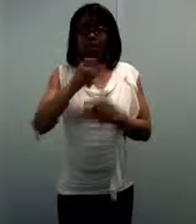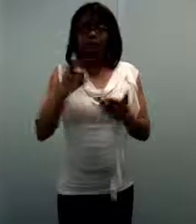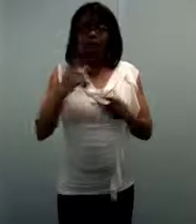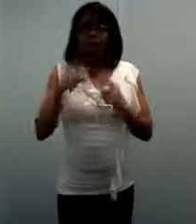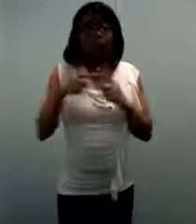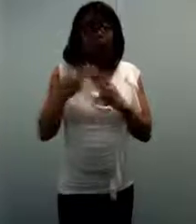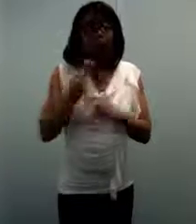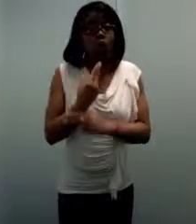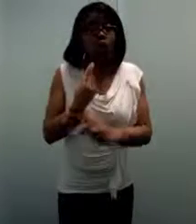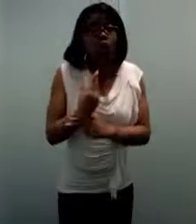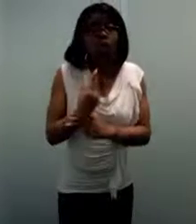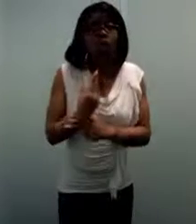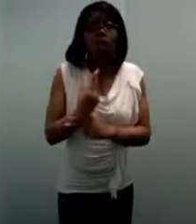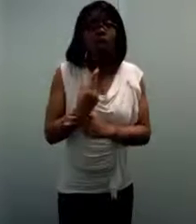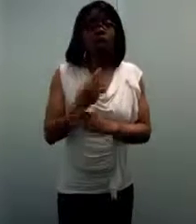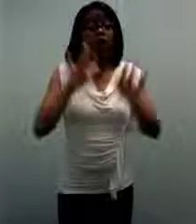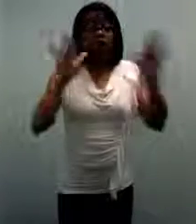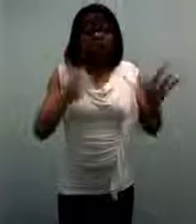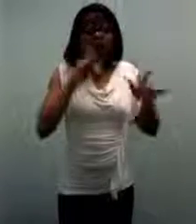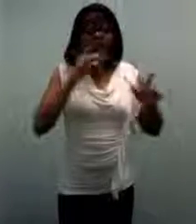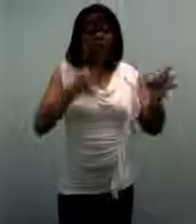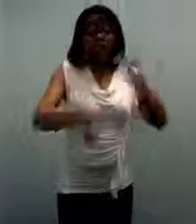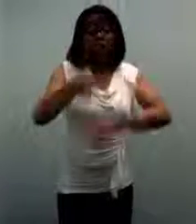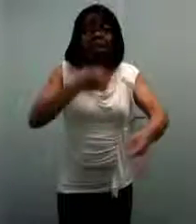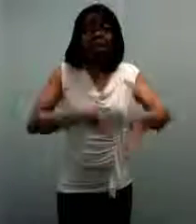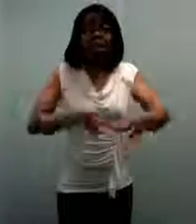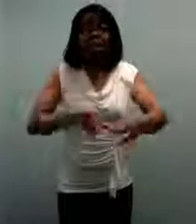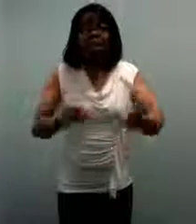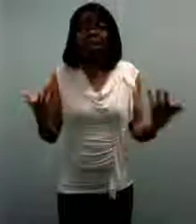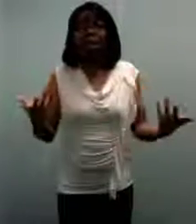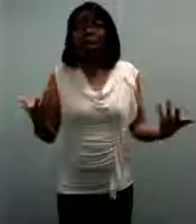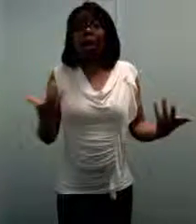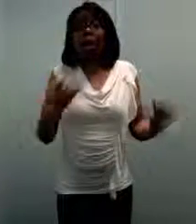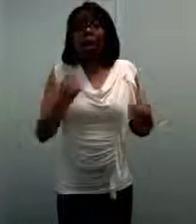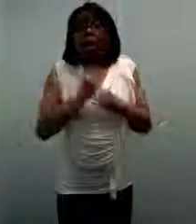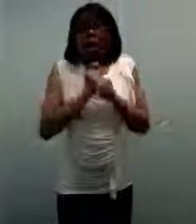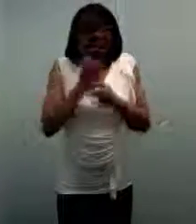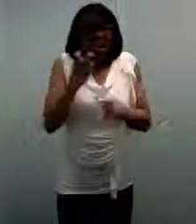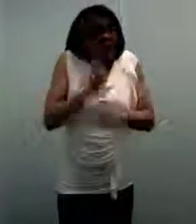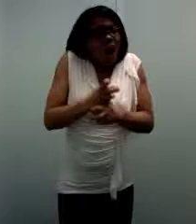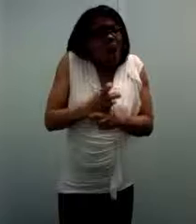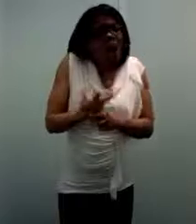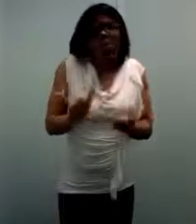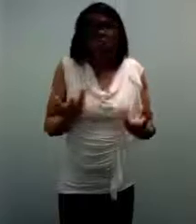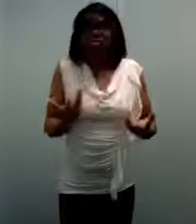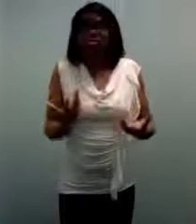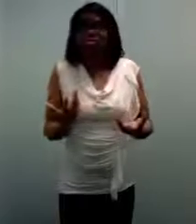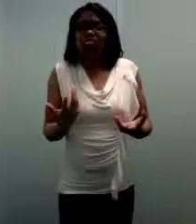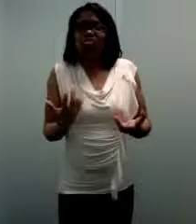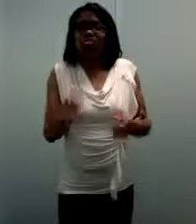you can just substitute. You can make it a quartic equation, make it kind of harder, calculating-wise. Same principles